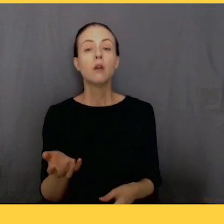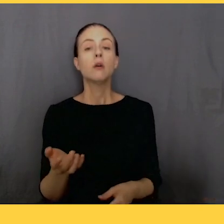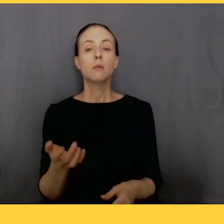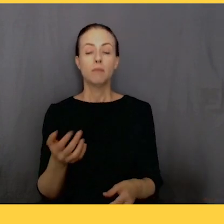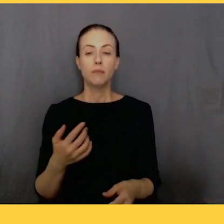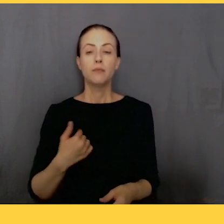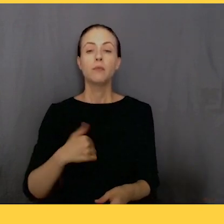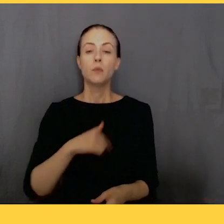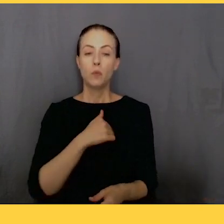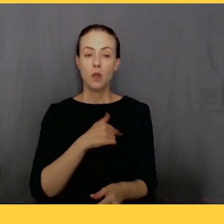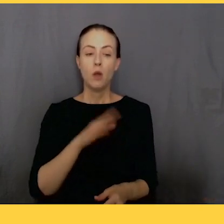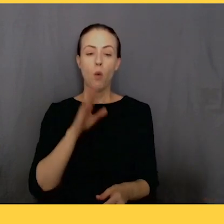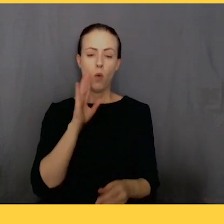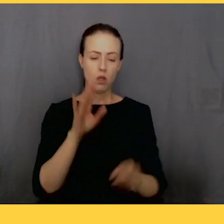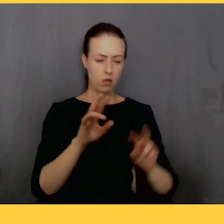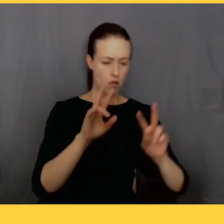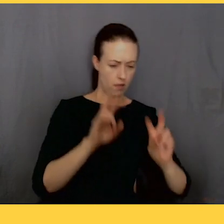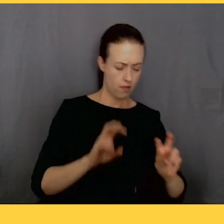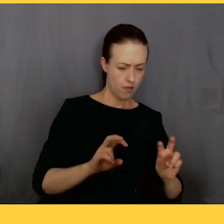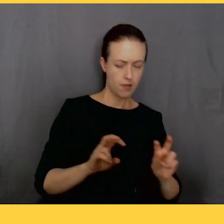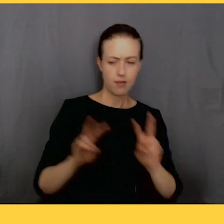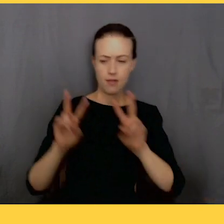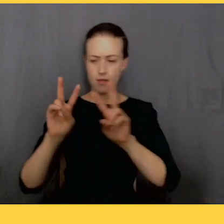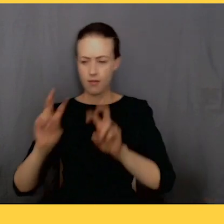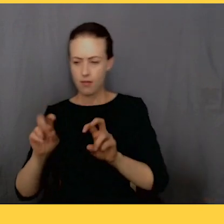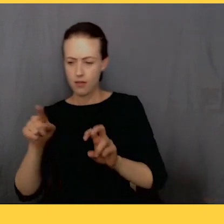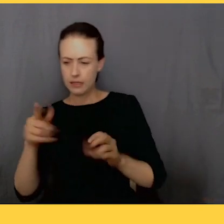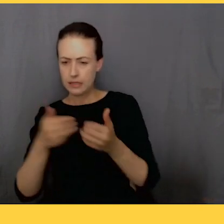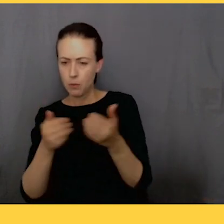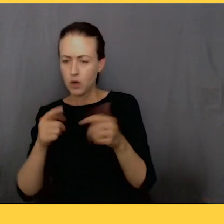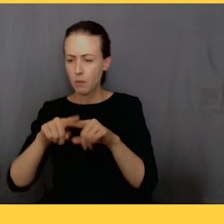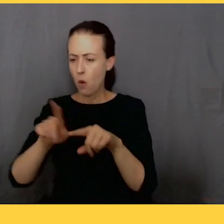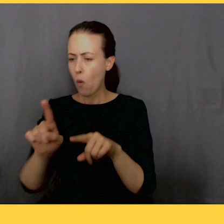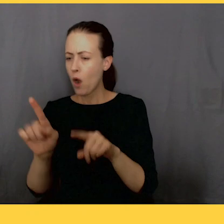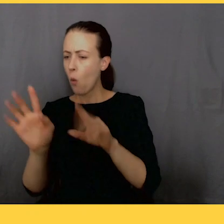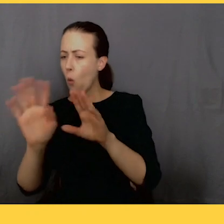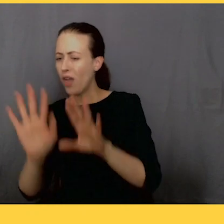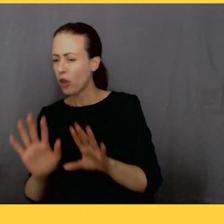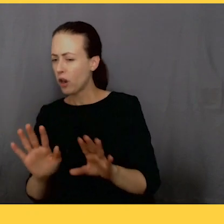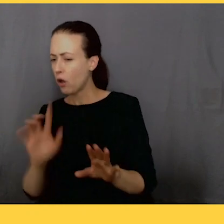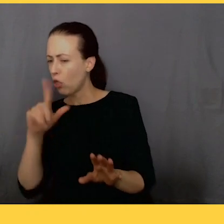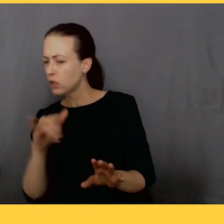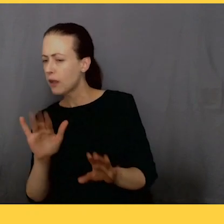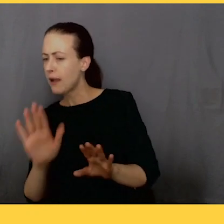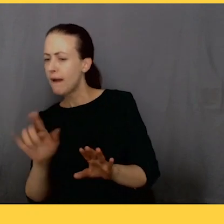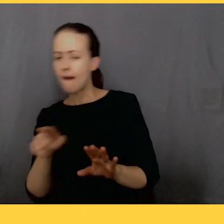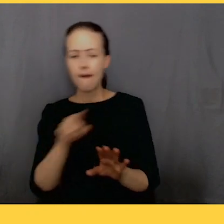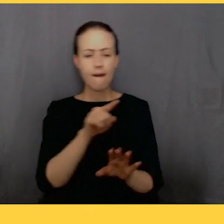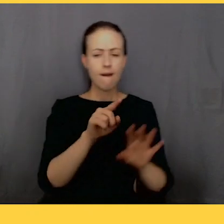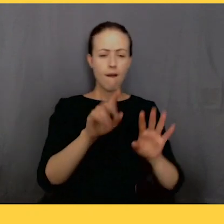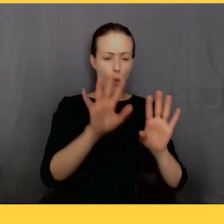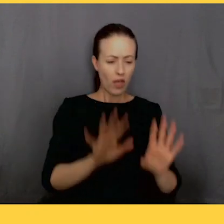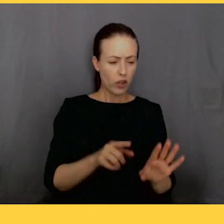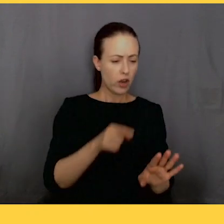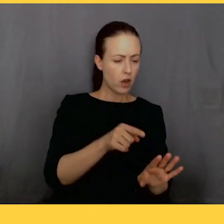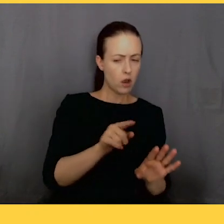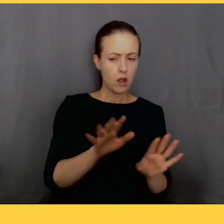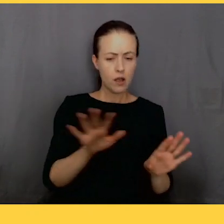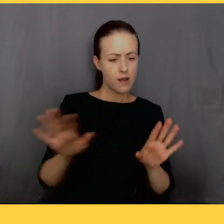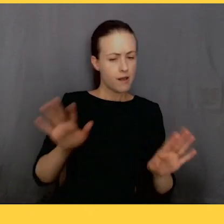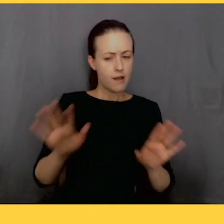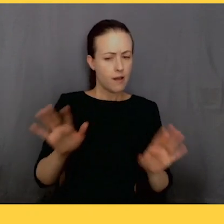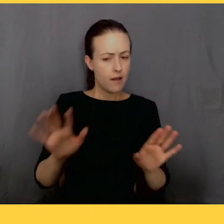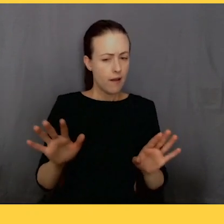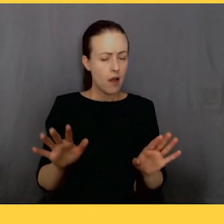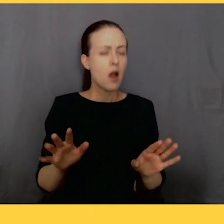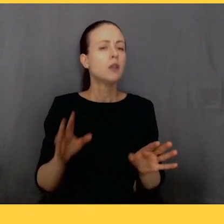each of the circuits separately depending on weather conditions, what are we seeing from our weather stations, and what information are we